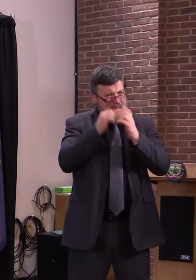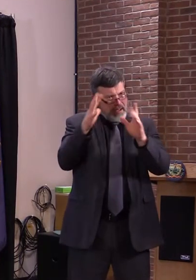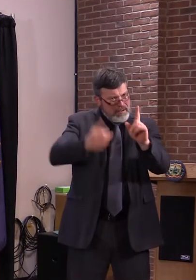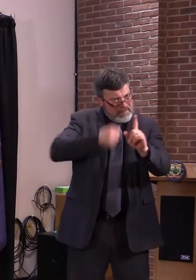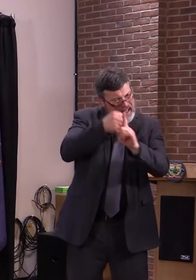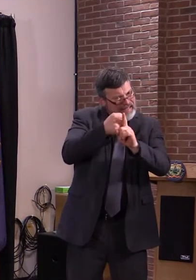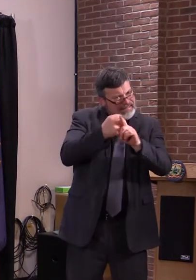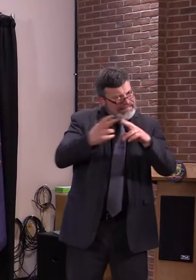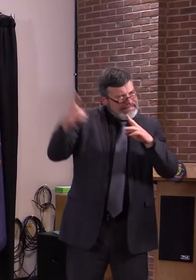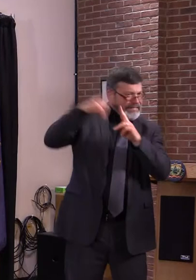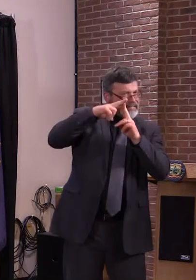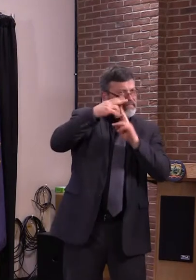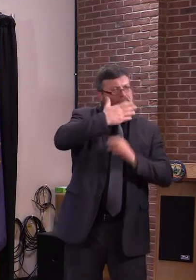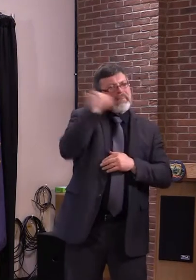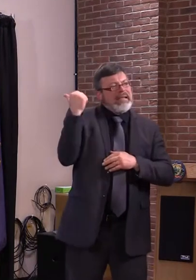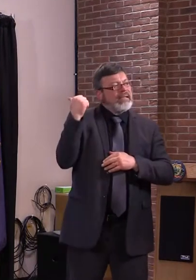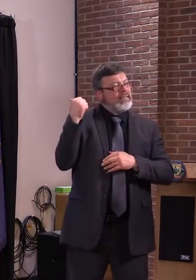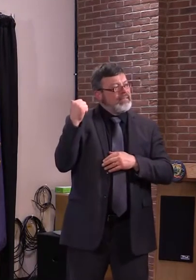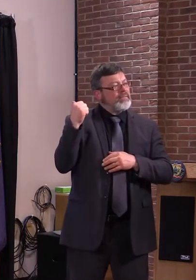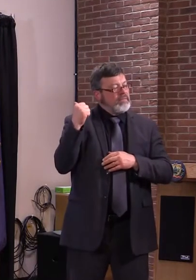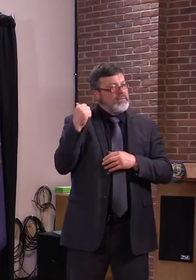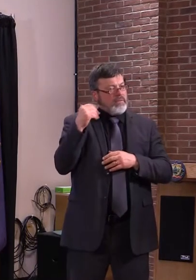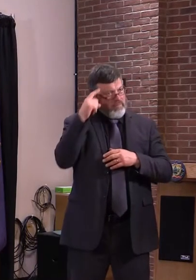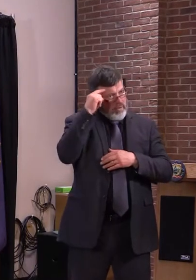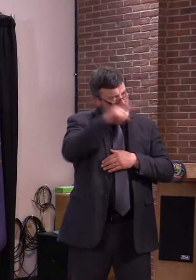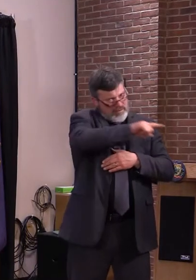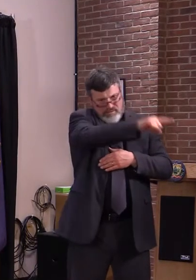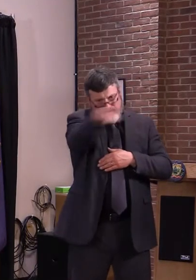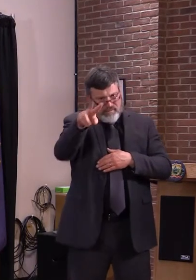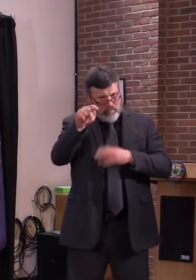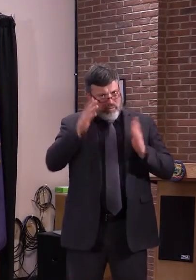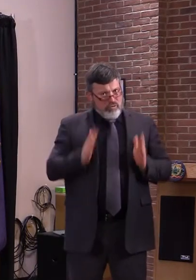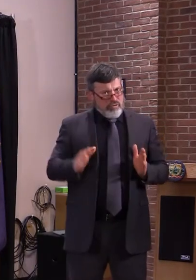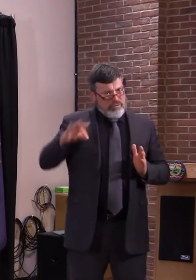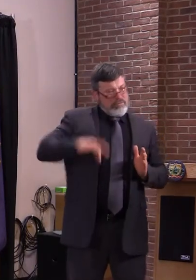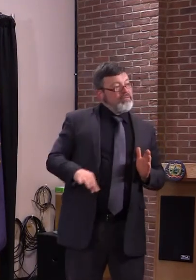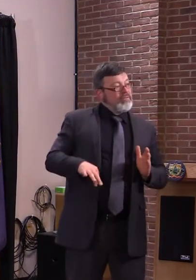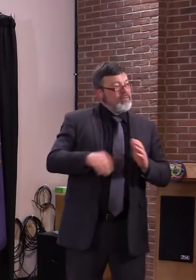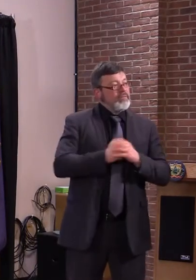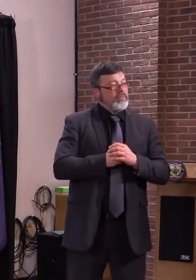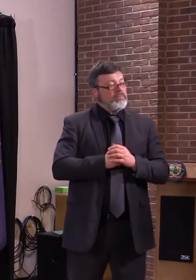walk us through our concerns. So with that, Secretary Clouser.